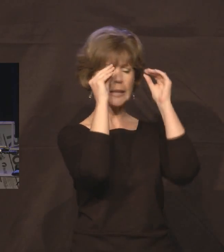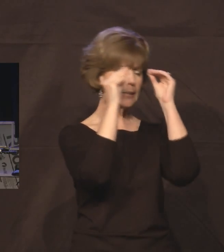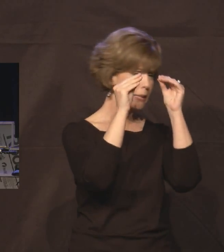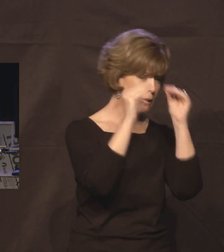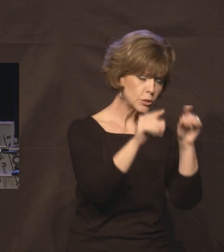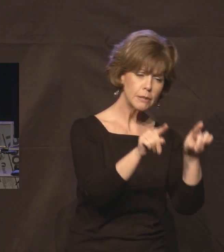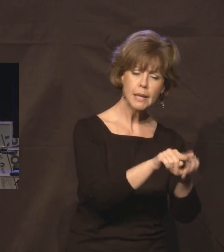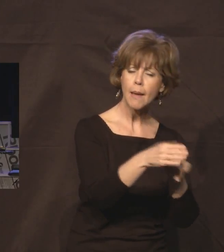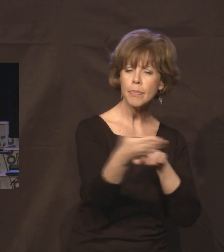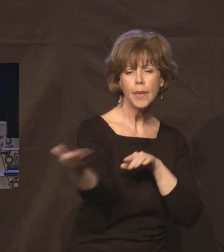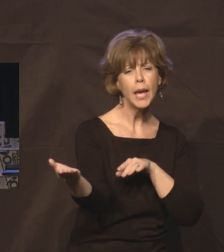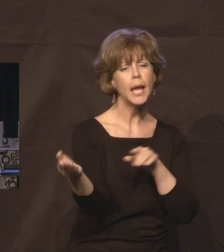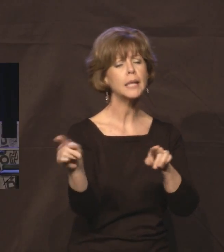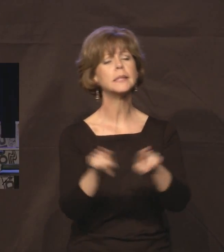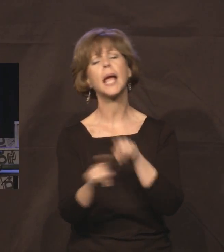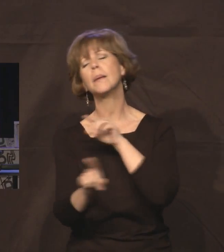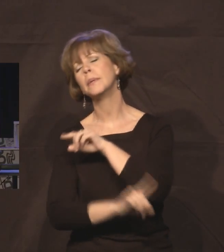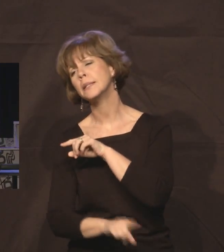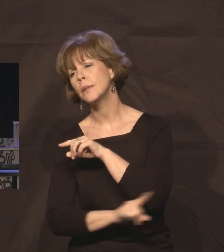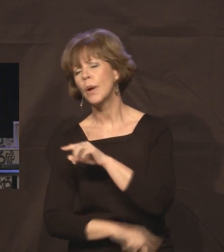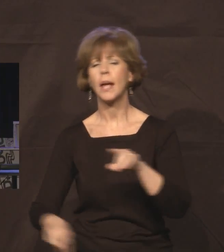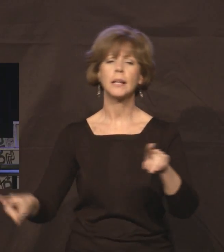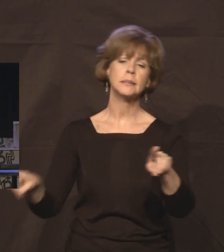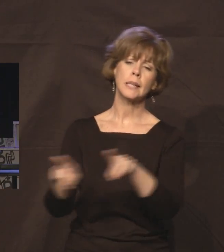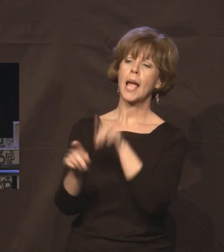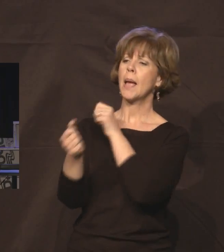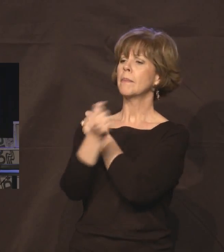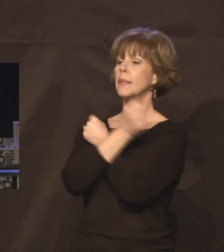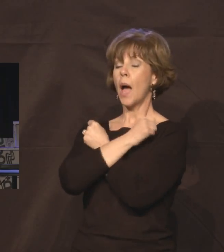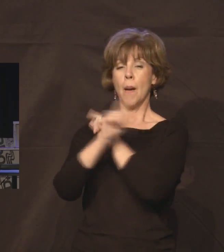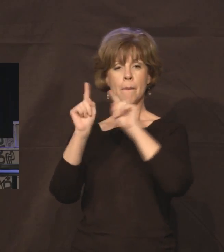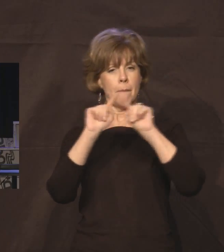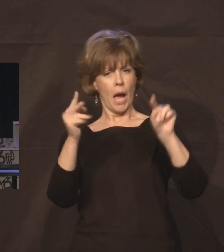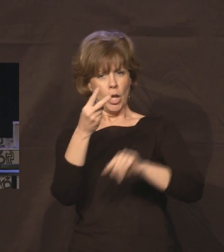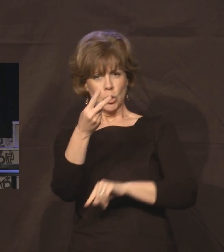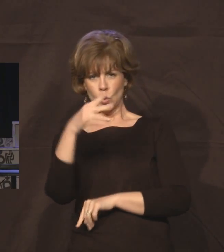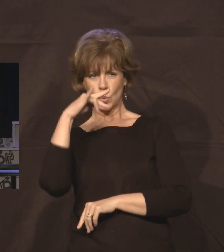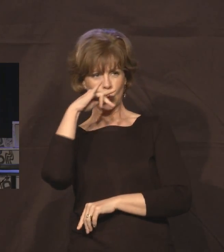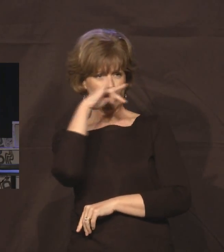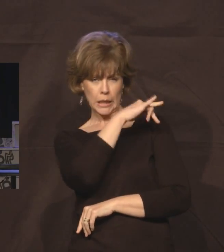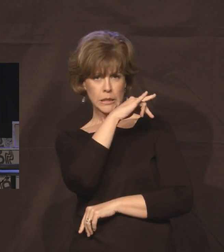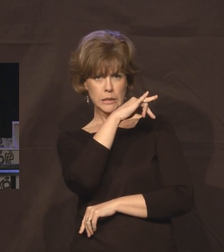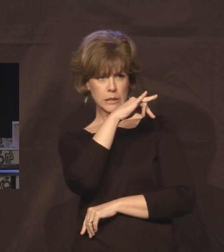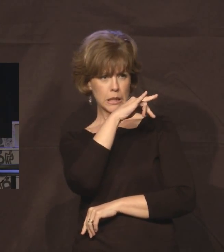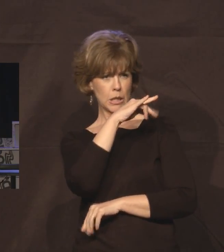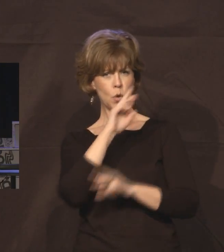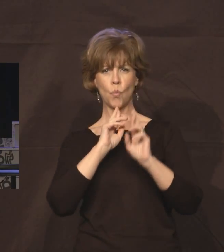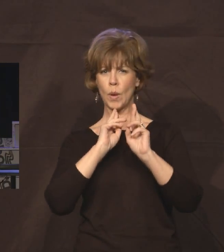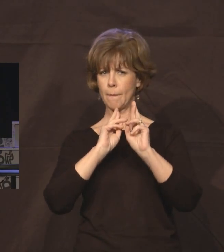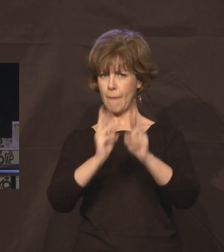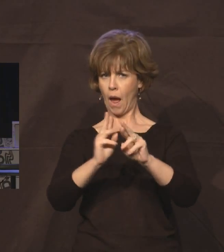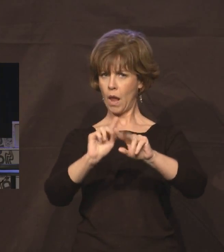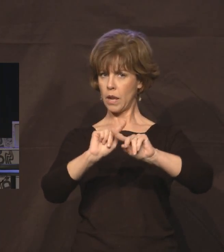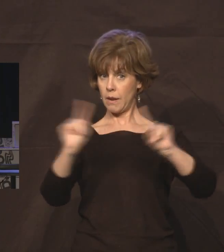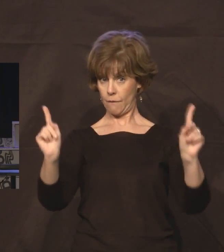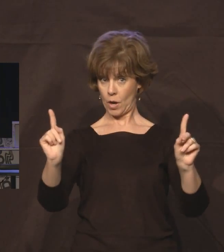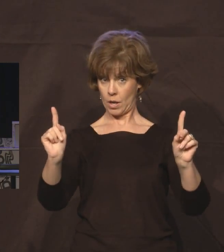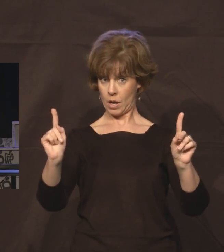could discipline the same way, you could love the same kind of way, but two kids like respond completely in different